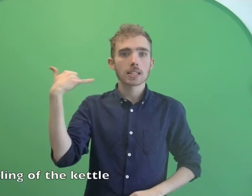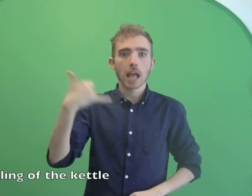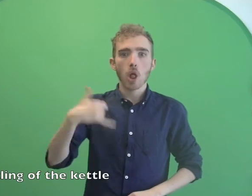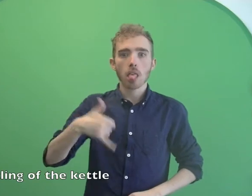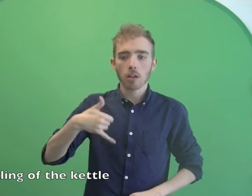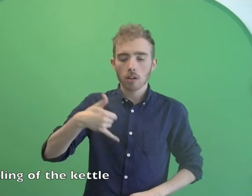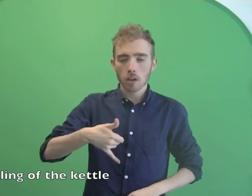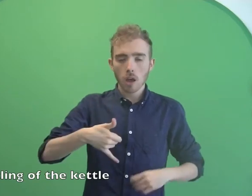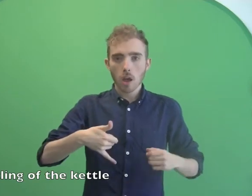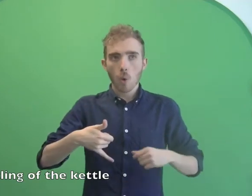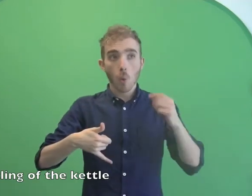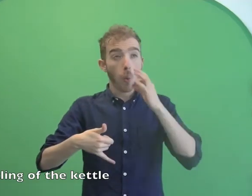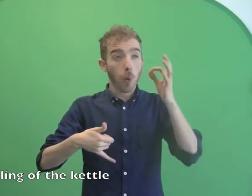The whistling of the kettle